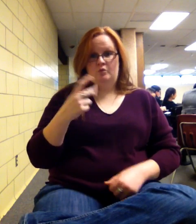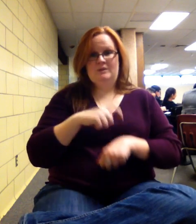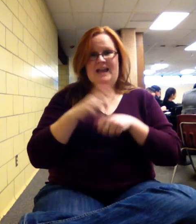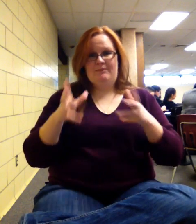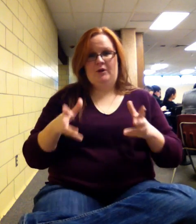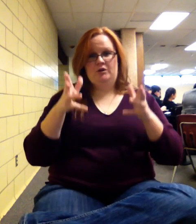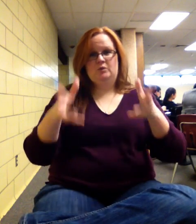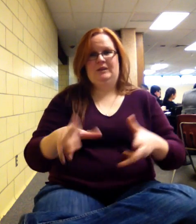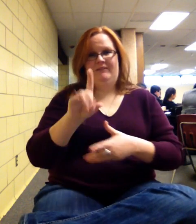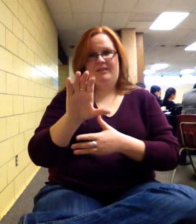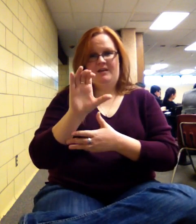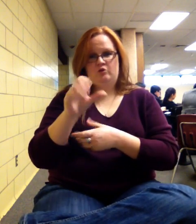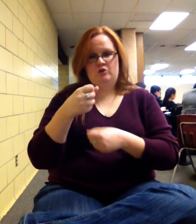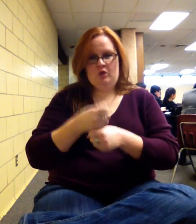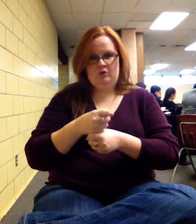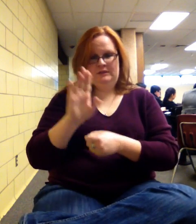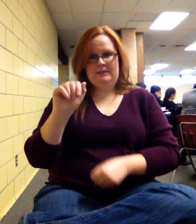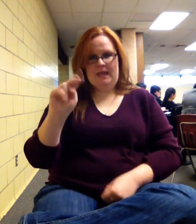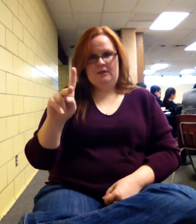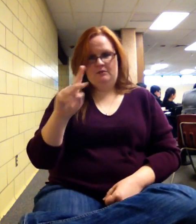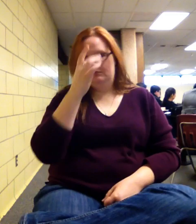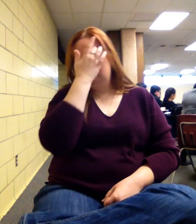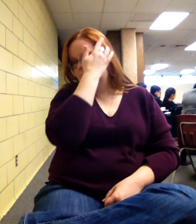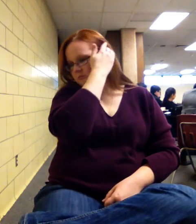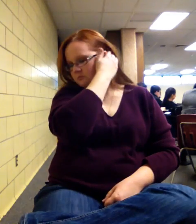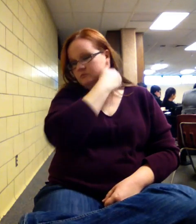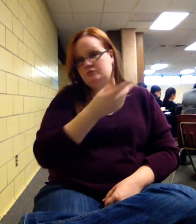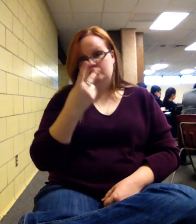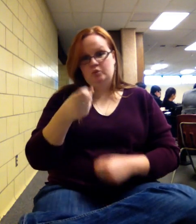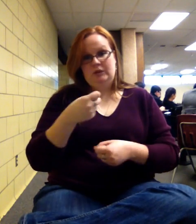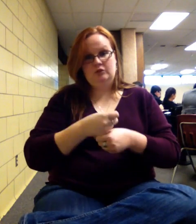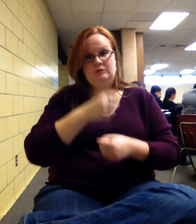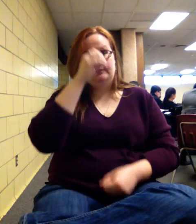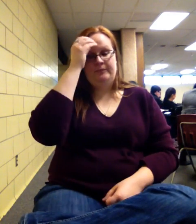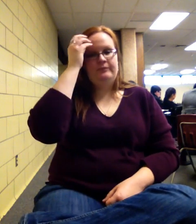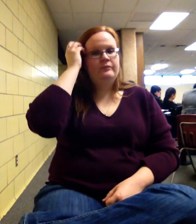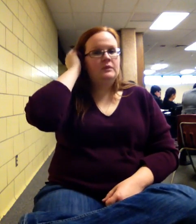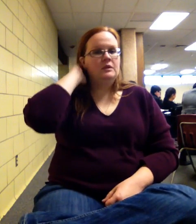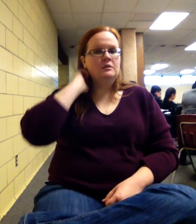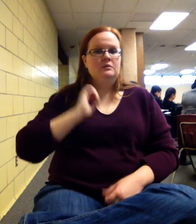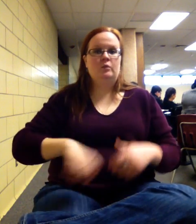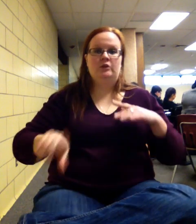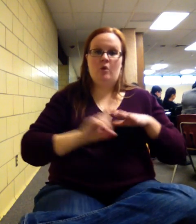$100 in the bank. 2 years. We show up,